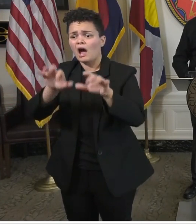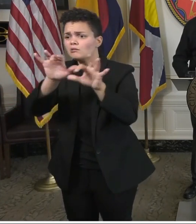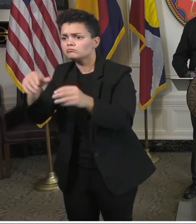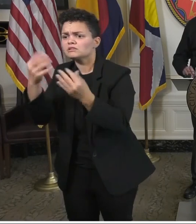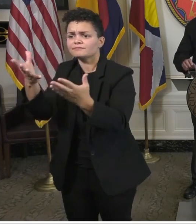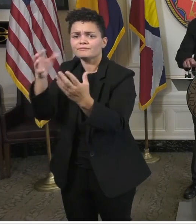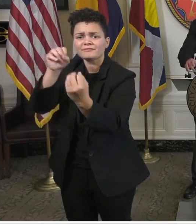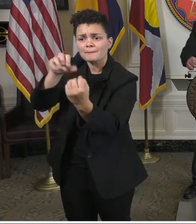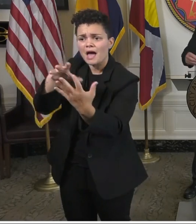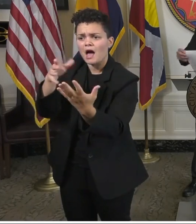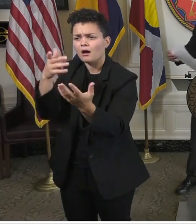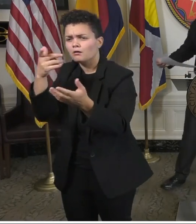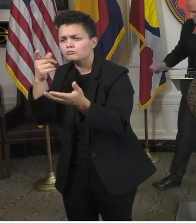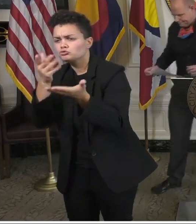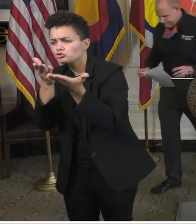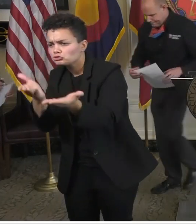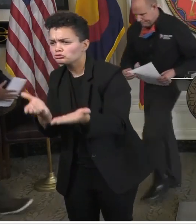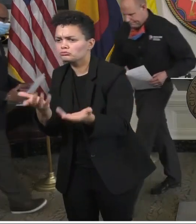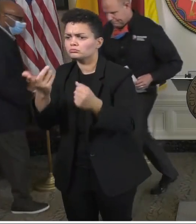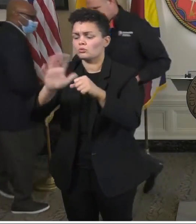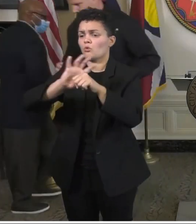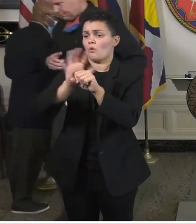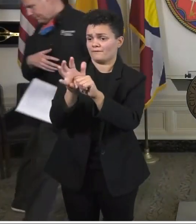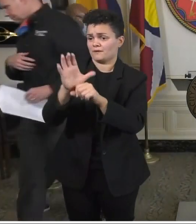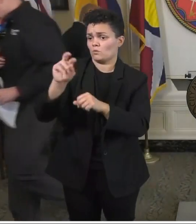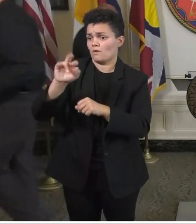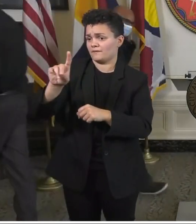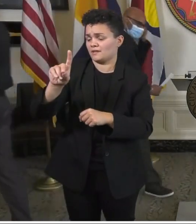covidrecovery@denvergov.org. Thank you. Thank you,